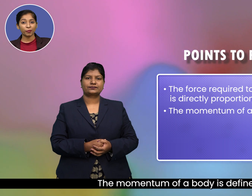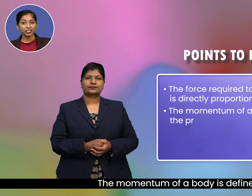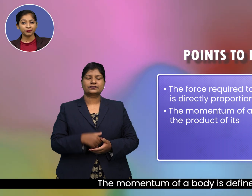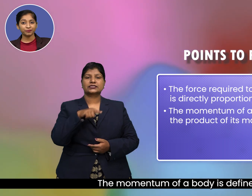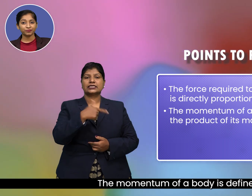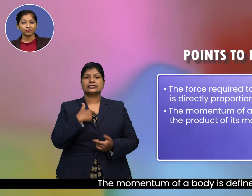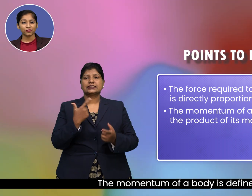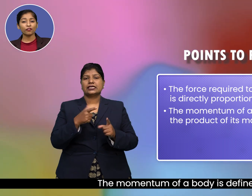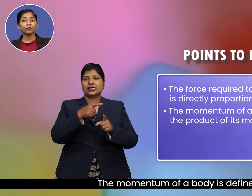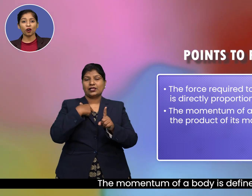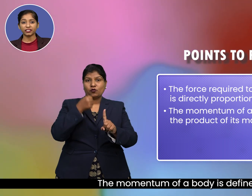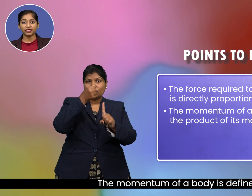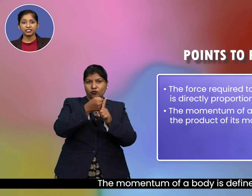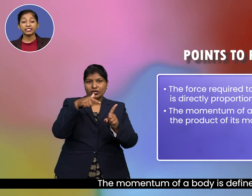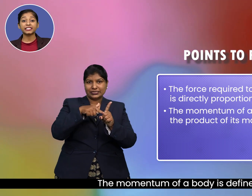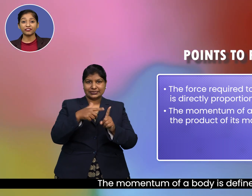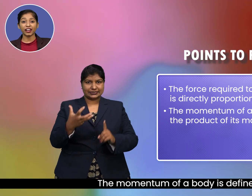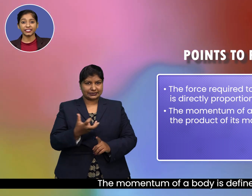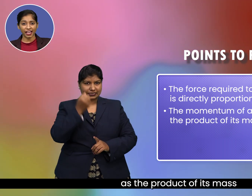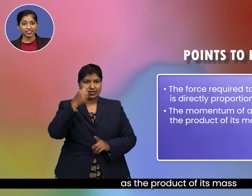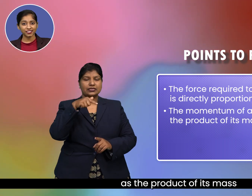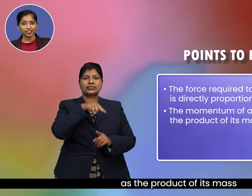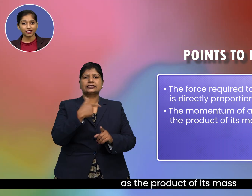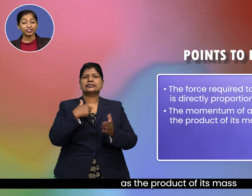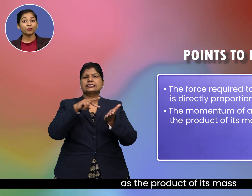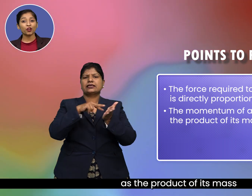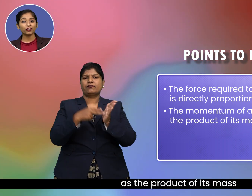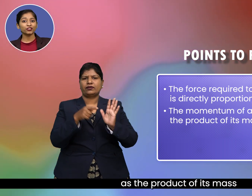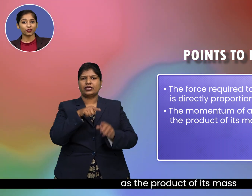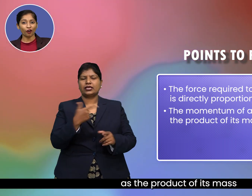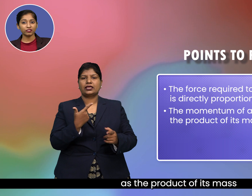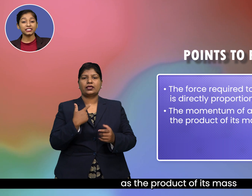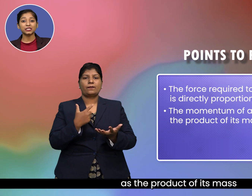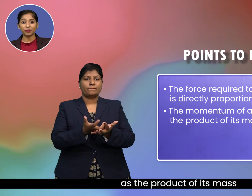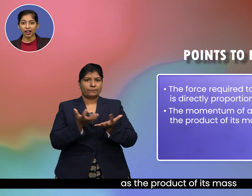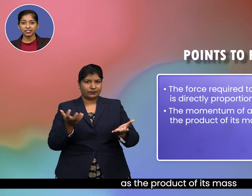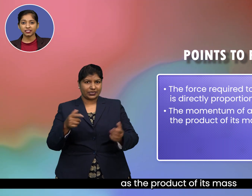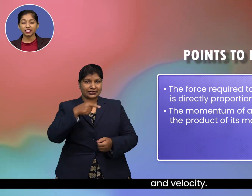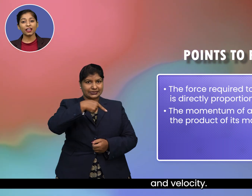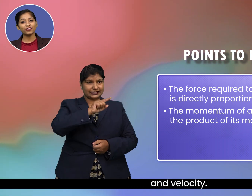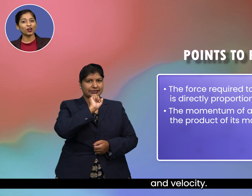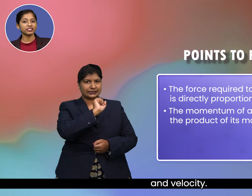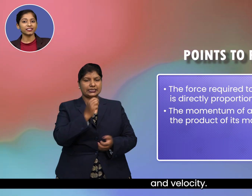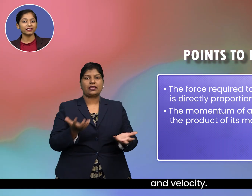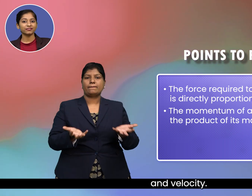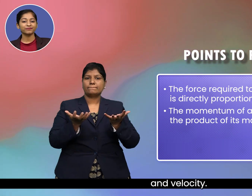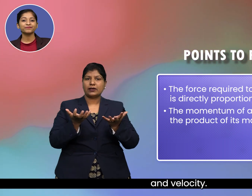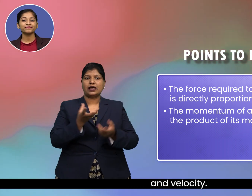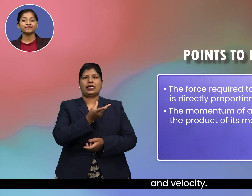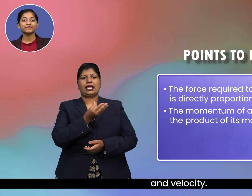The momentum of a body is defined as the product of its mass and